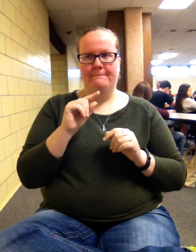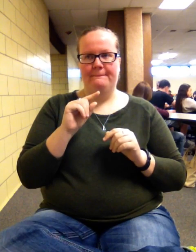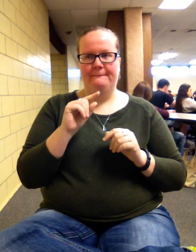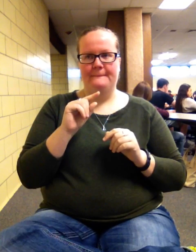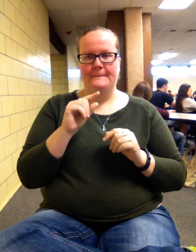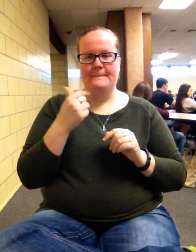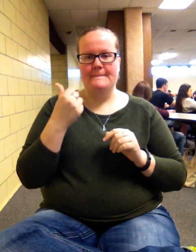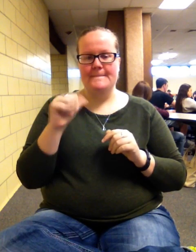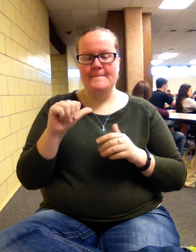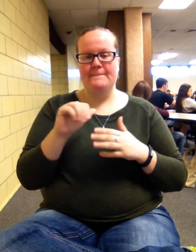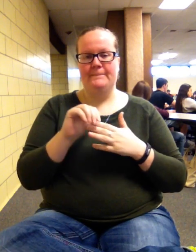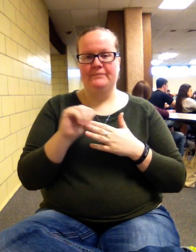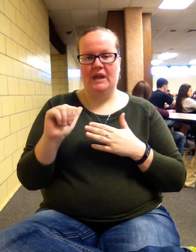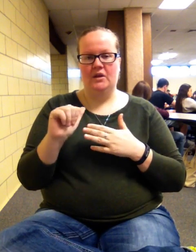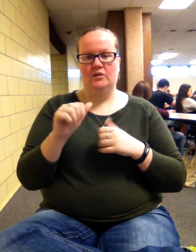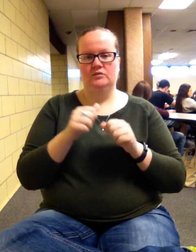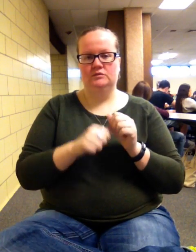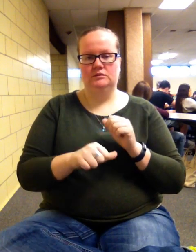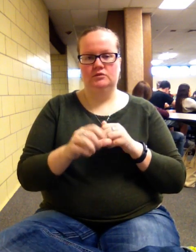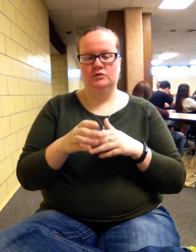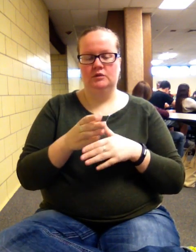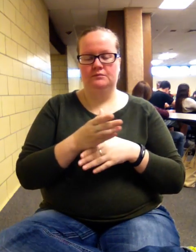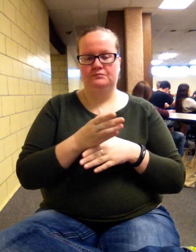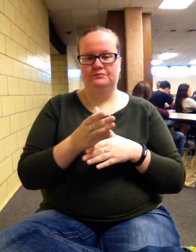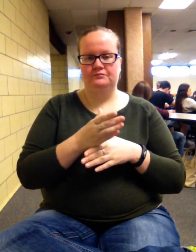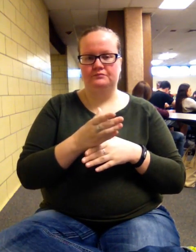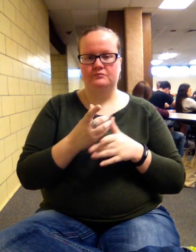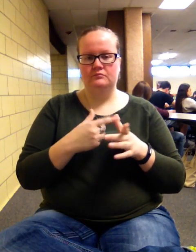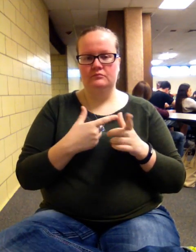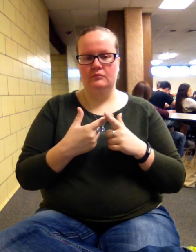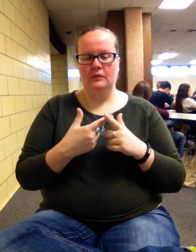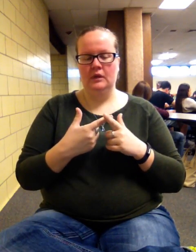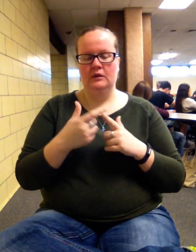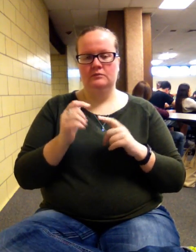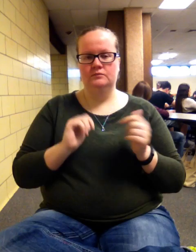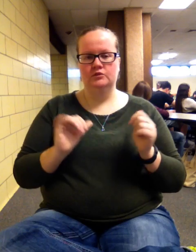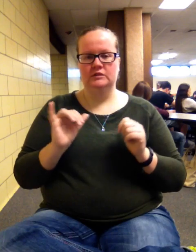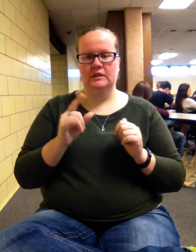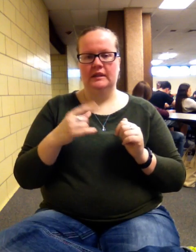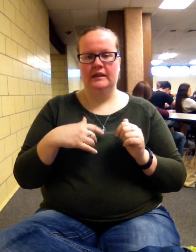$10 a share. And let's pretend like they have 5% growth.